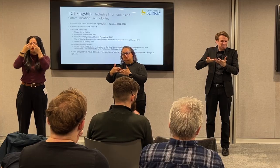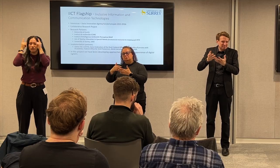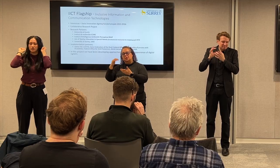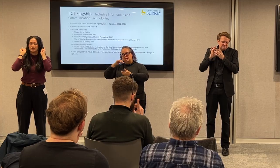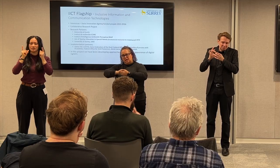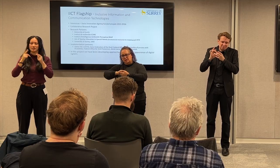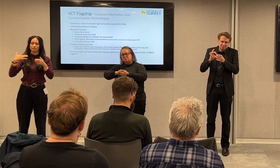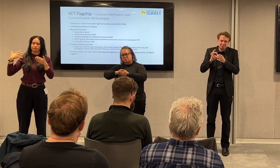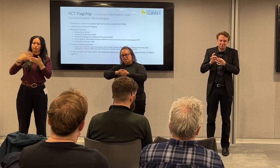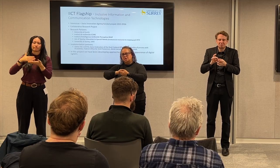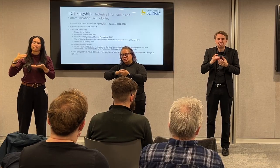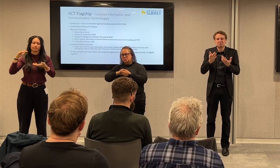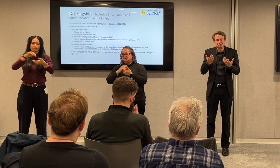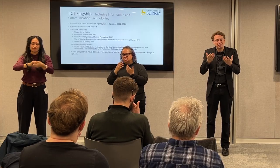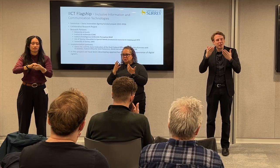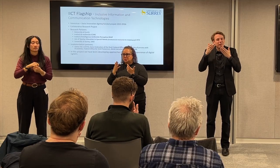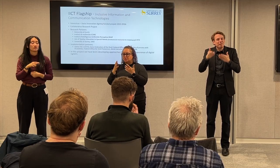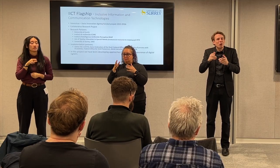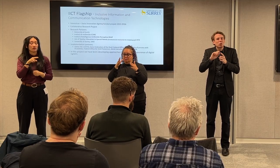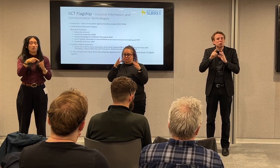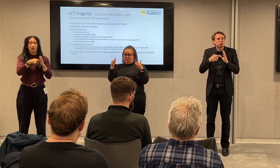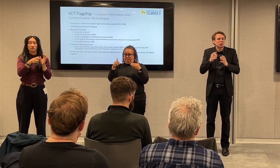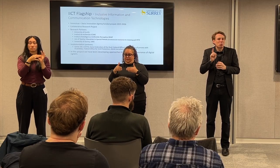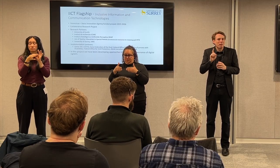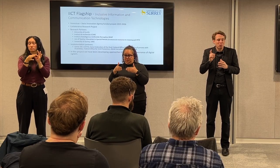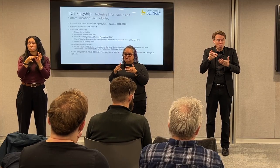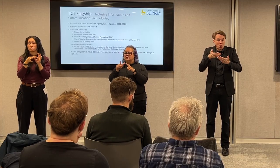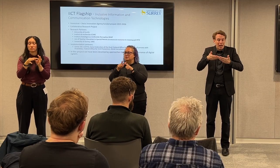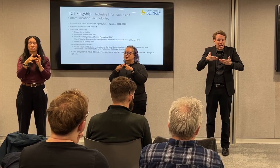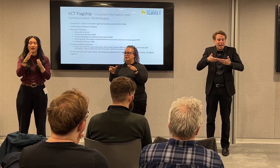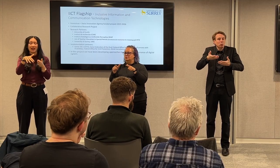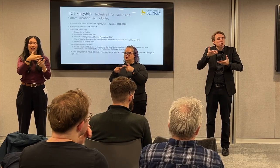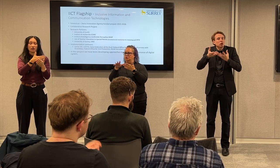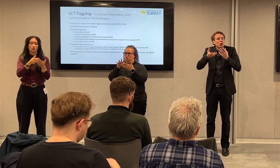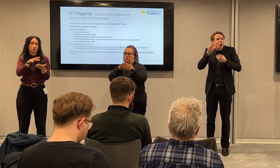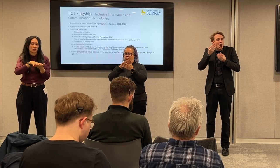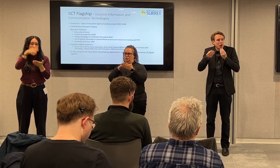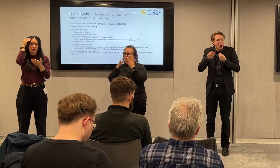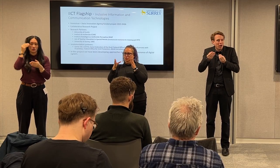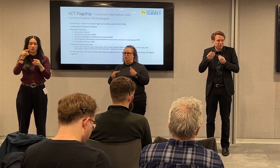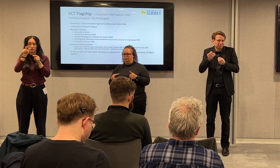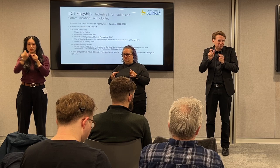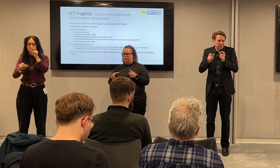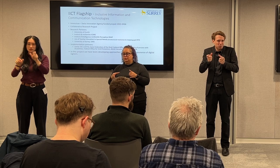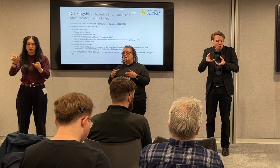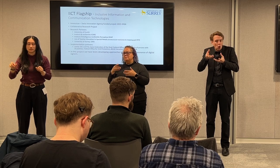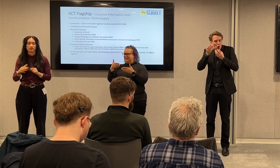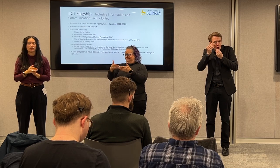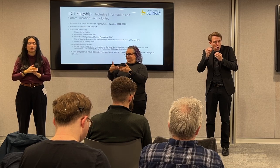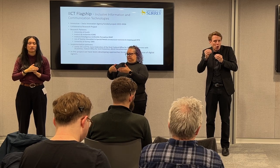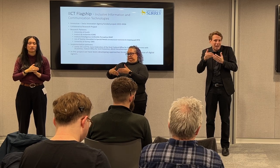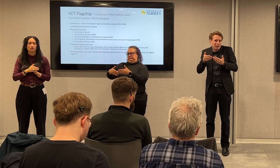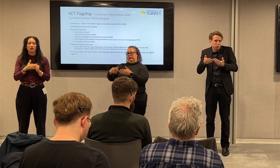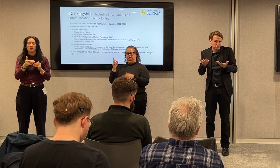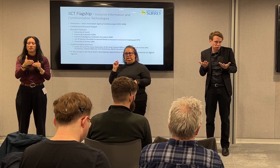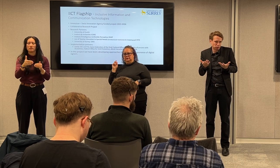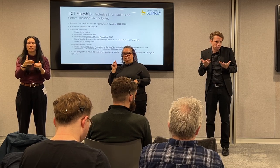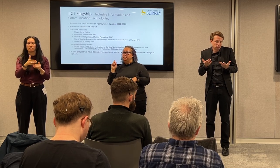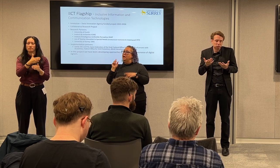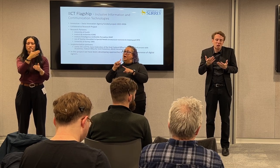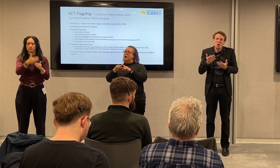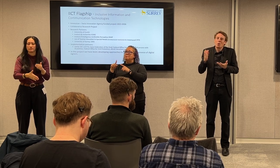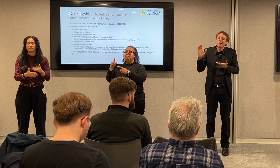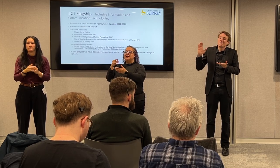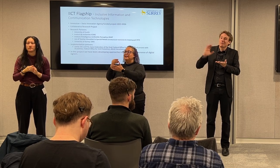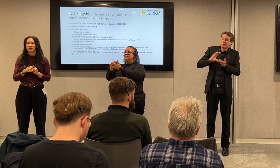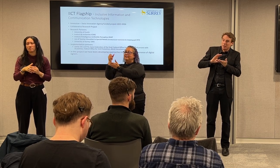a while. The focus around this project is really about language learners. But this project is coming to an end. But funders like to be